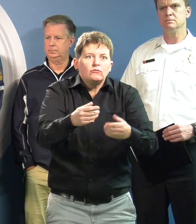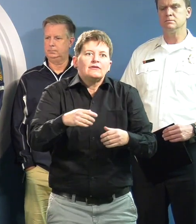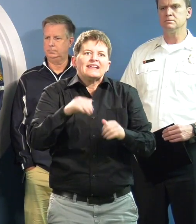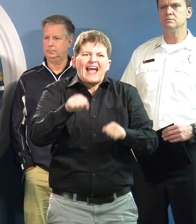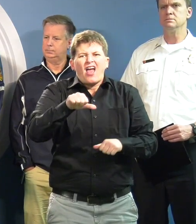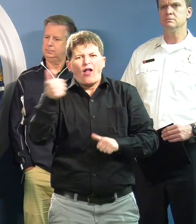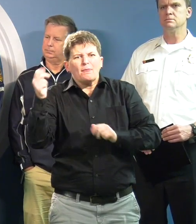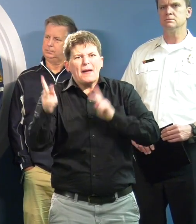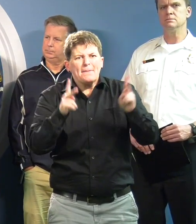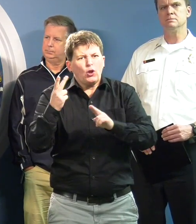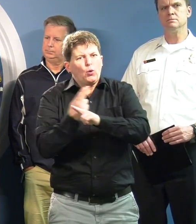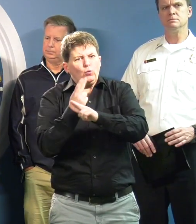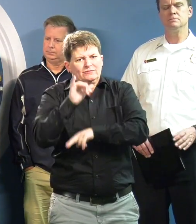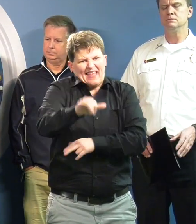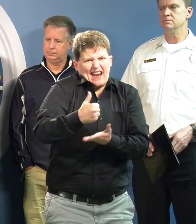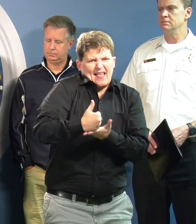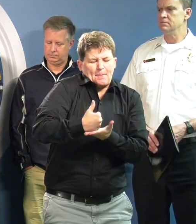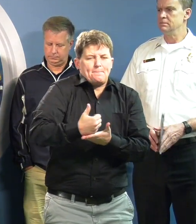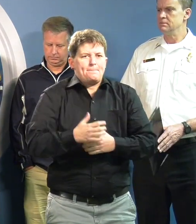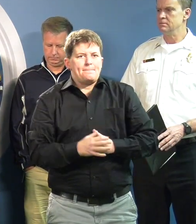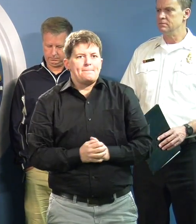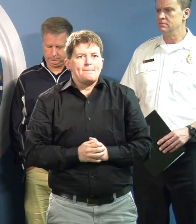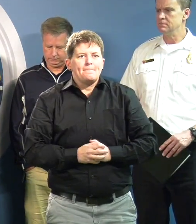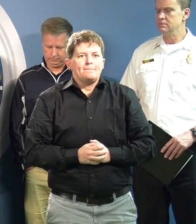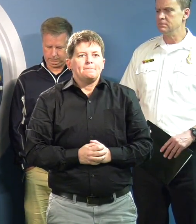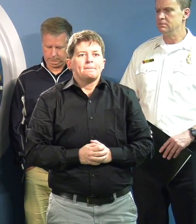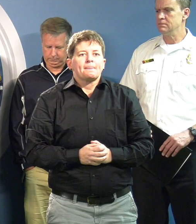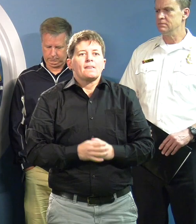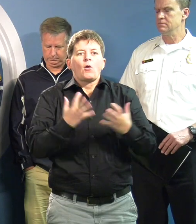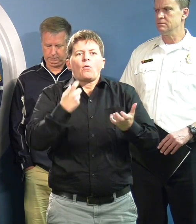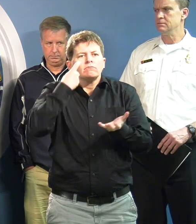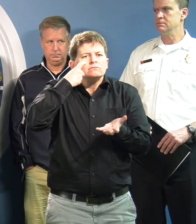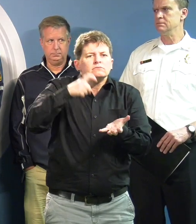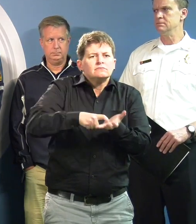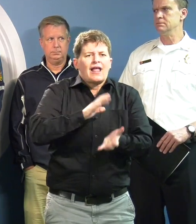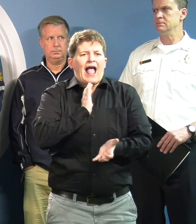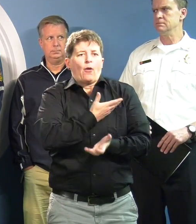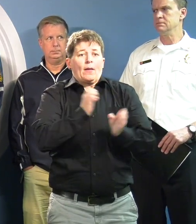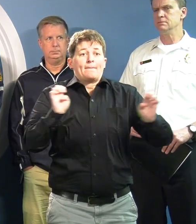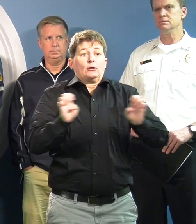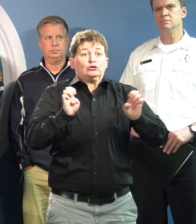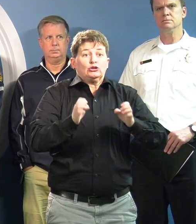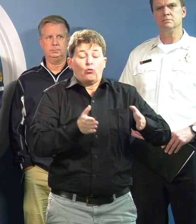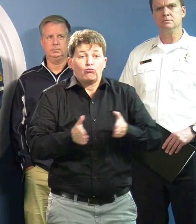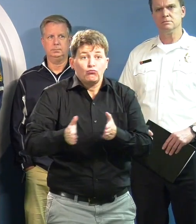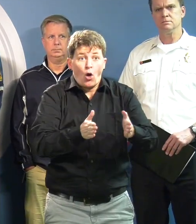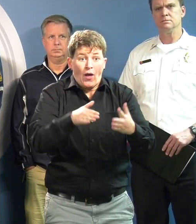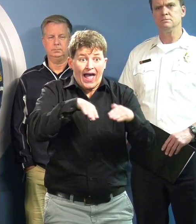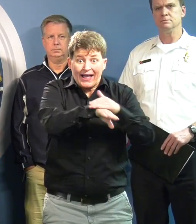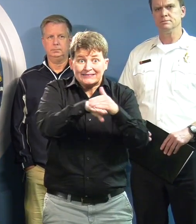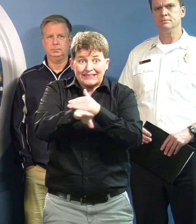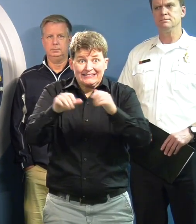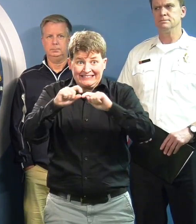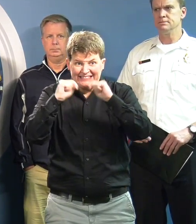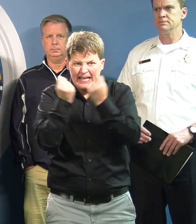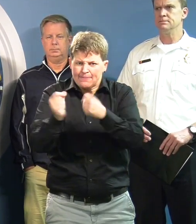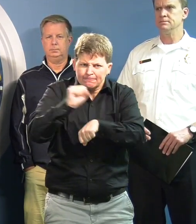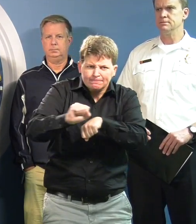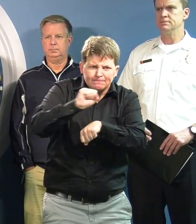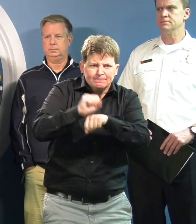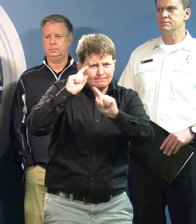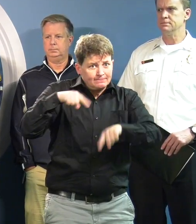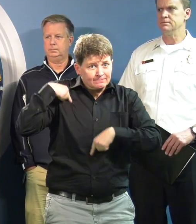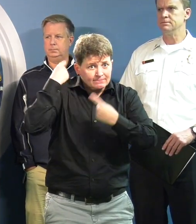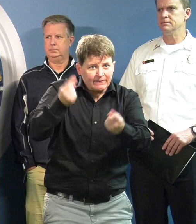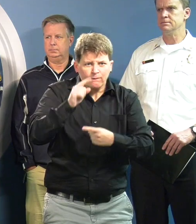Speaking of our first responders, I want to recognize our emergency road access teams that have been working over the last 24 hours. These teams are